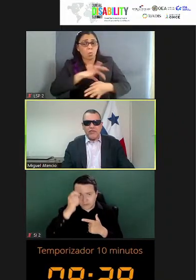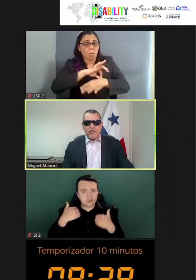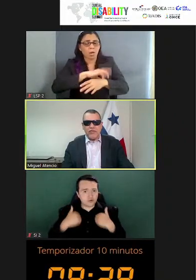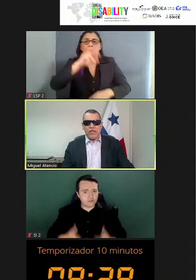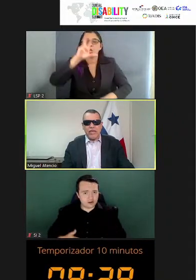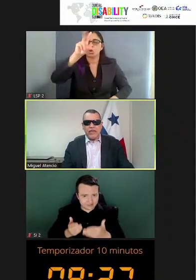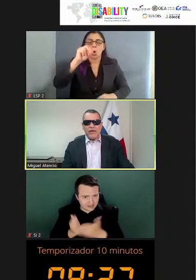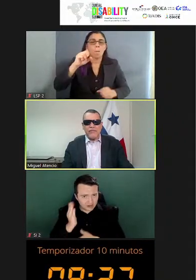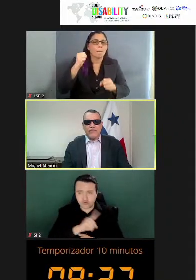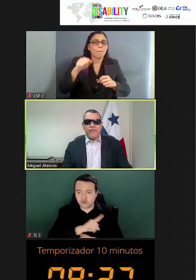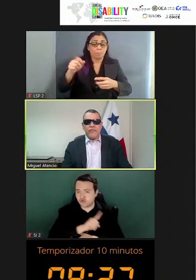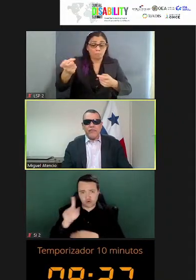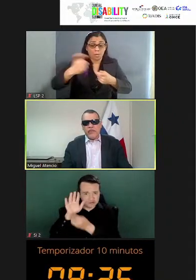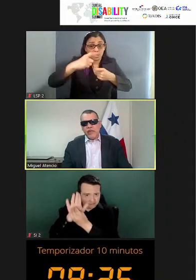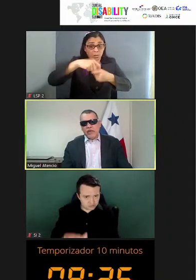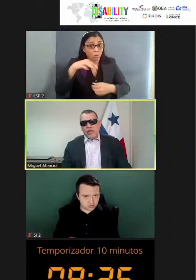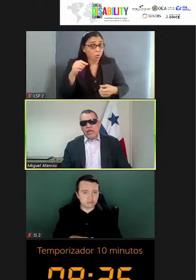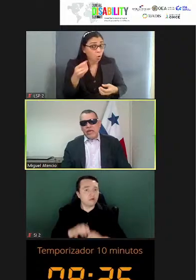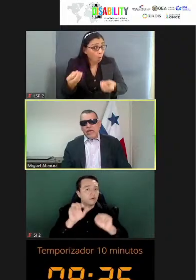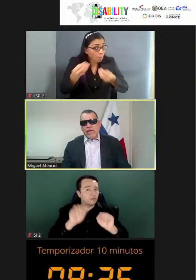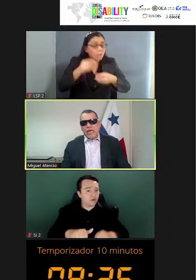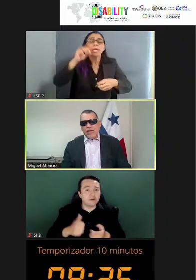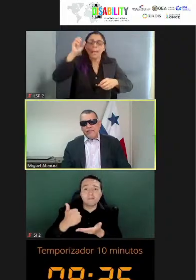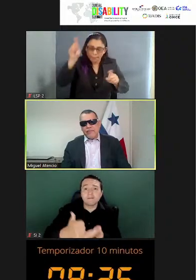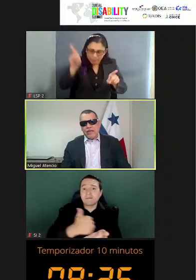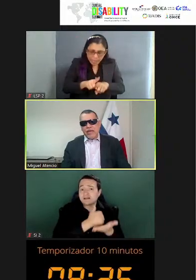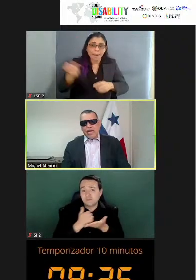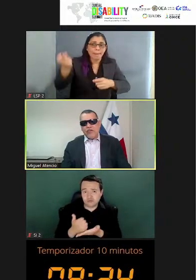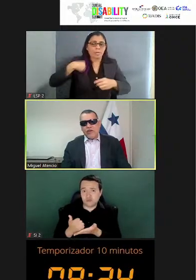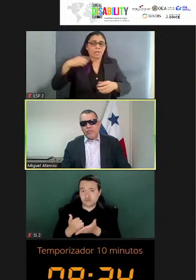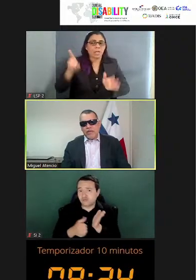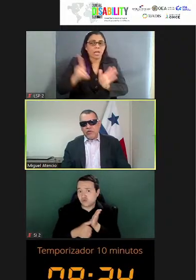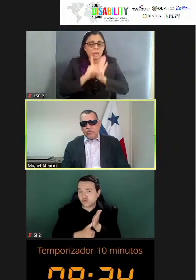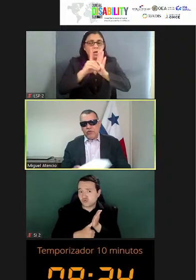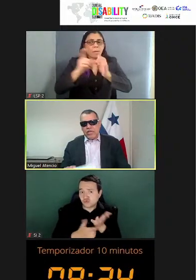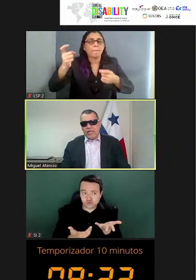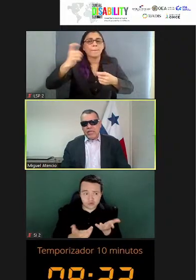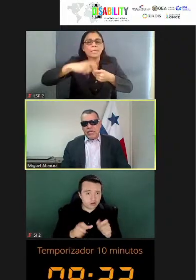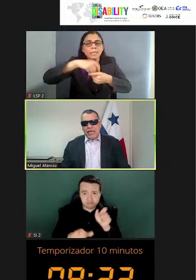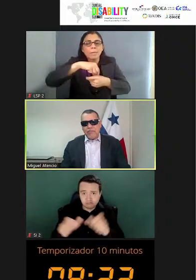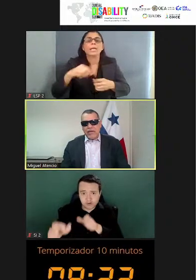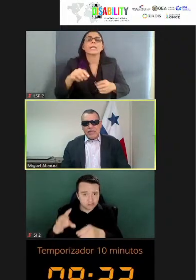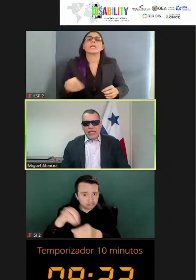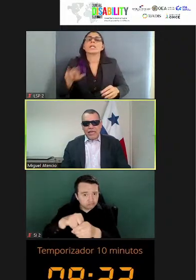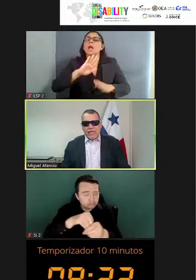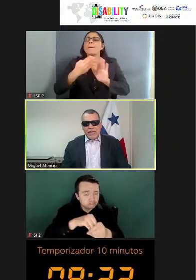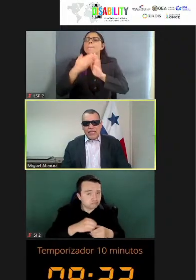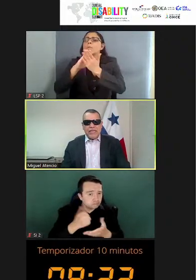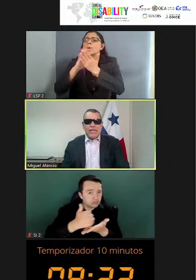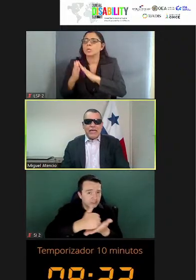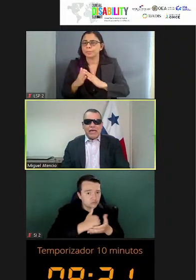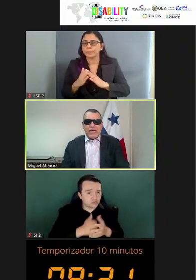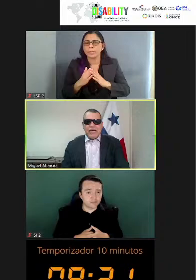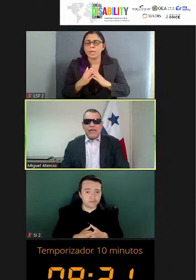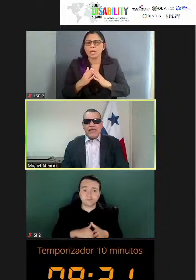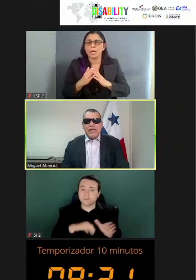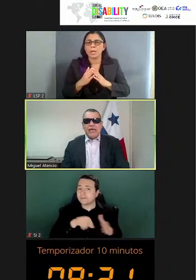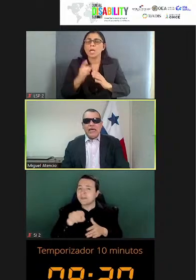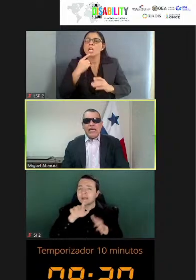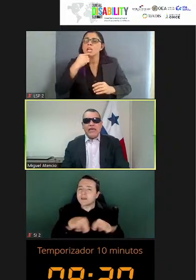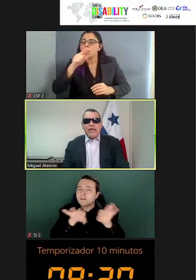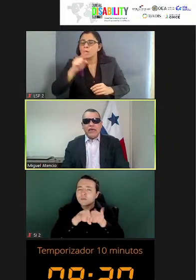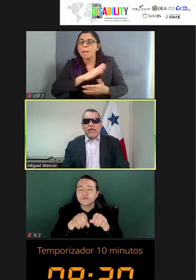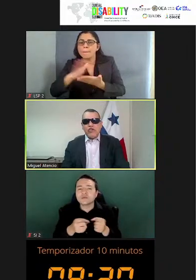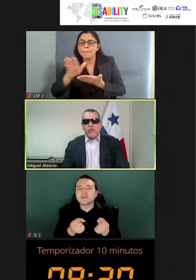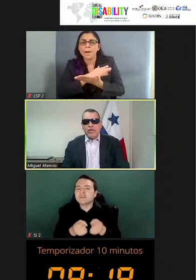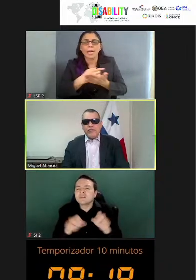non-discrimination and citizens participation there is an important aspect which is